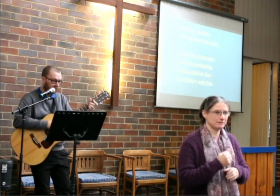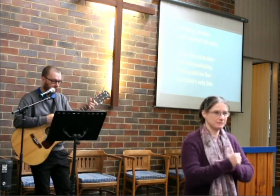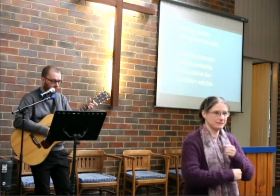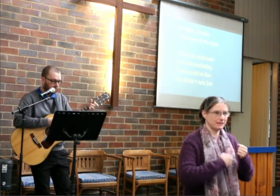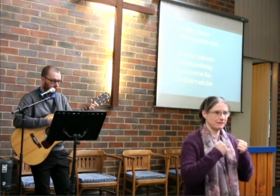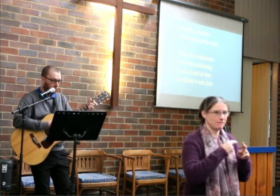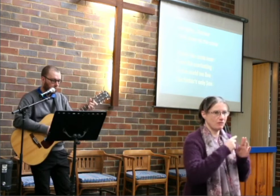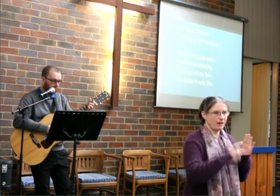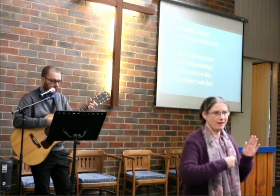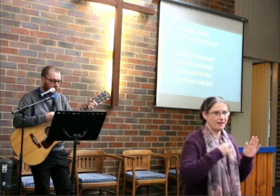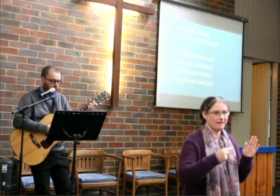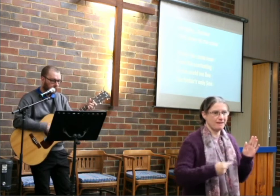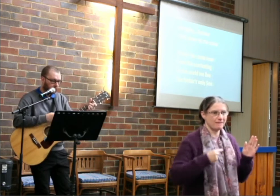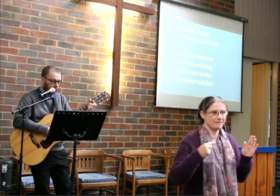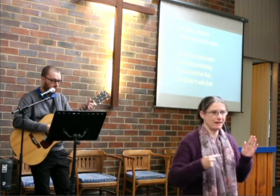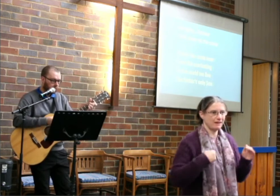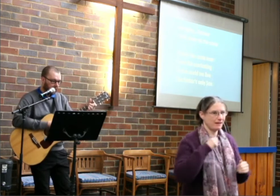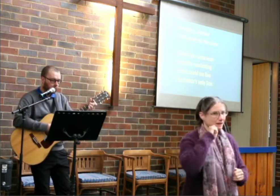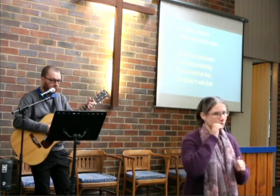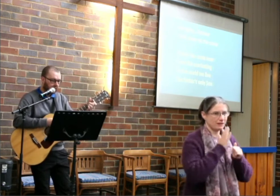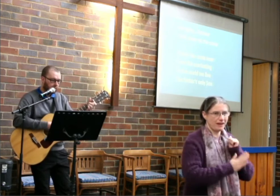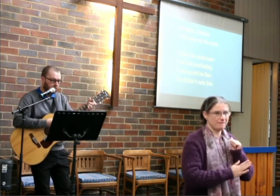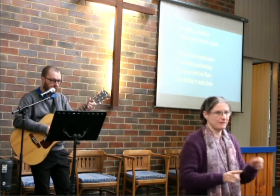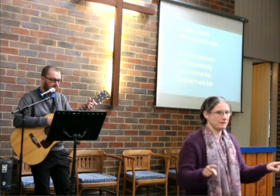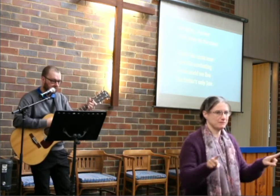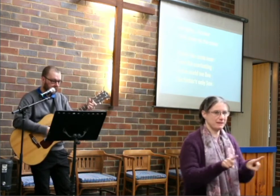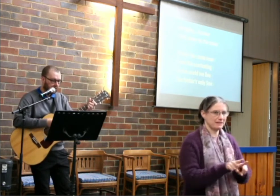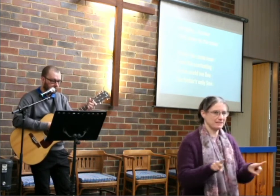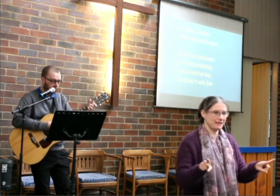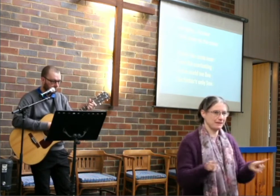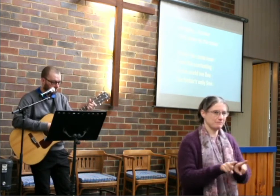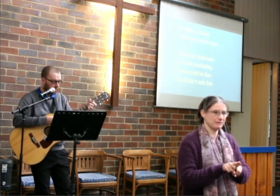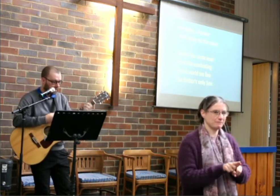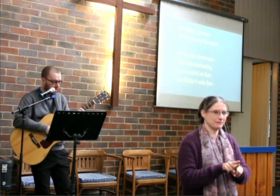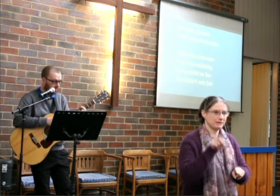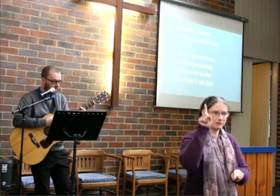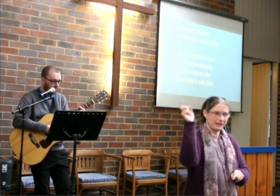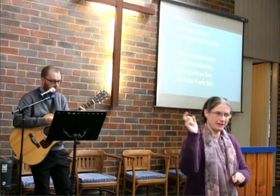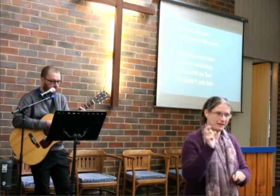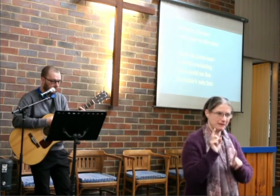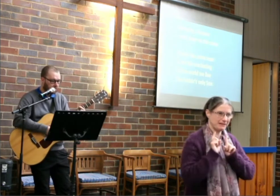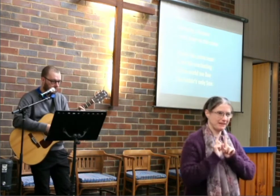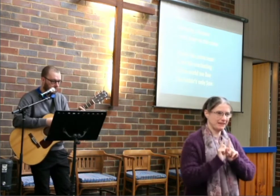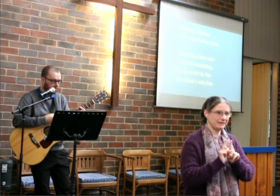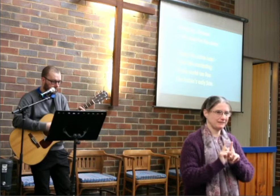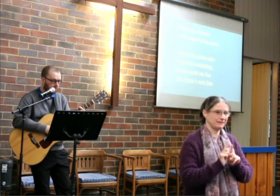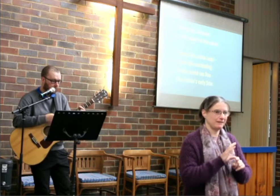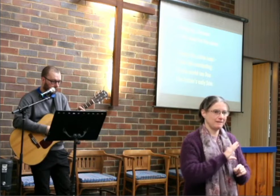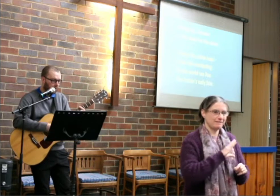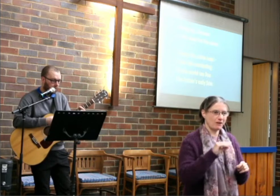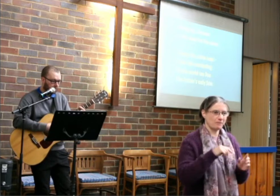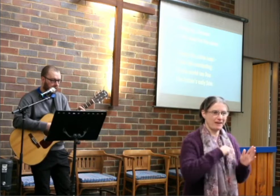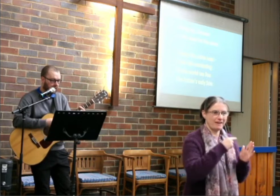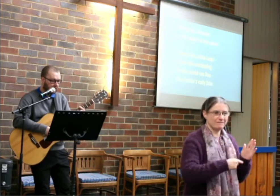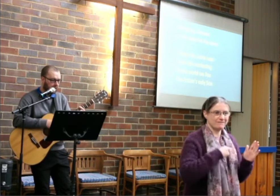Almighty, forever, I will never be the same, 'cause you came near.